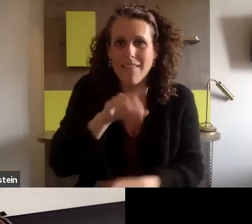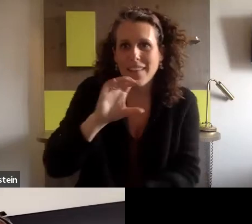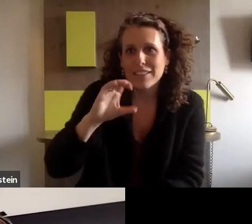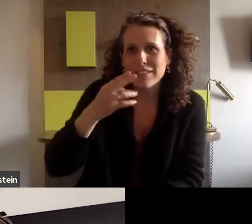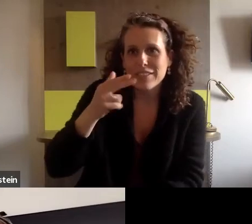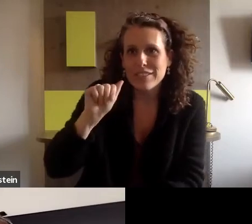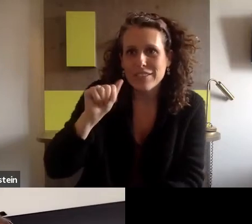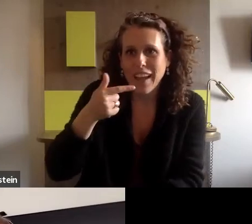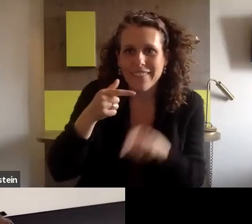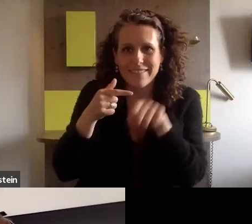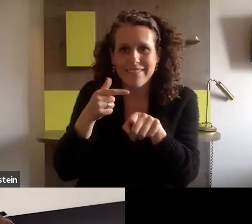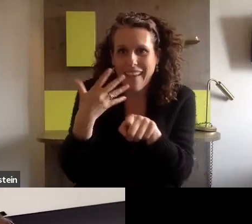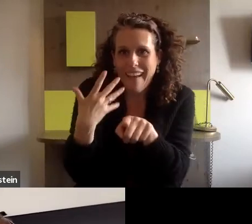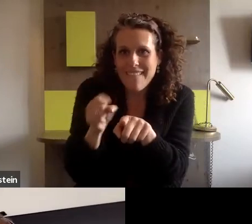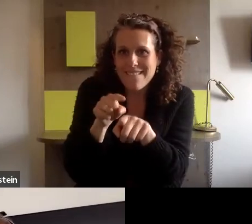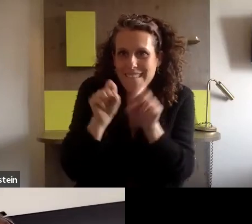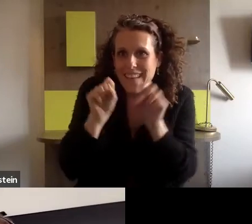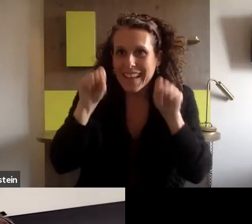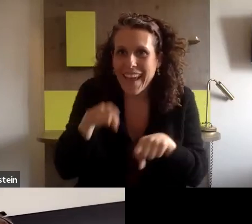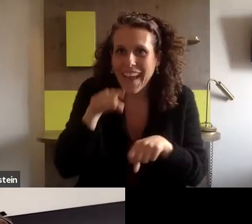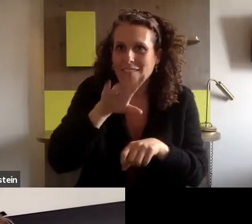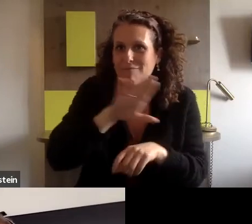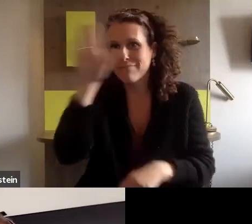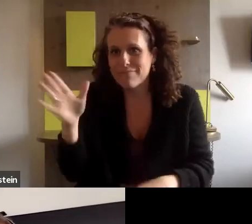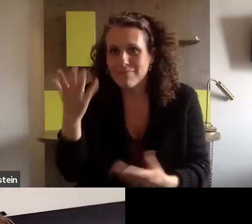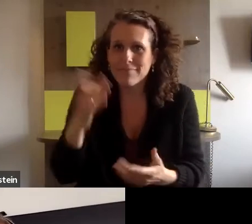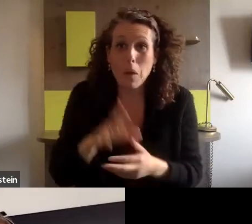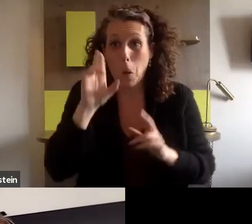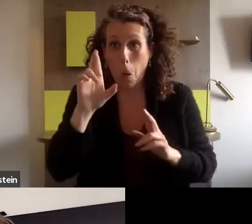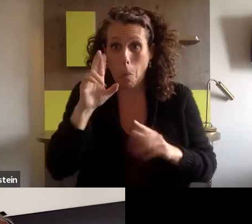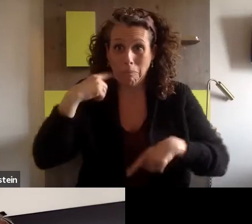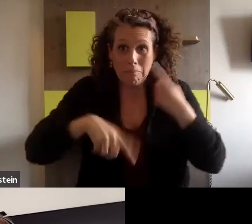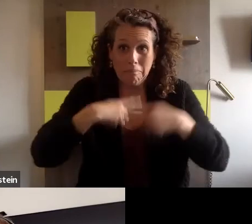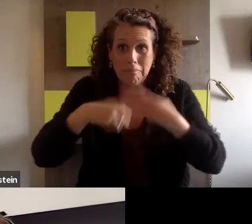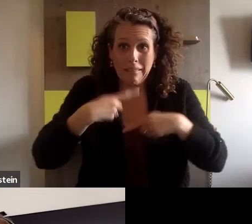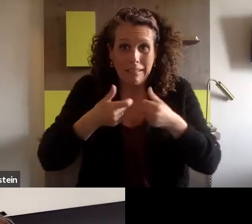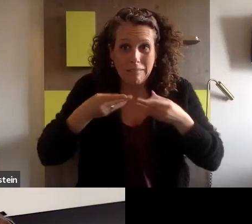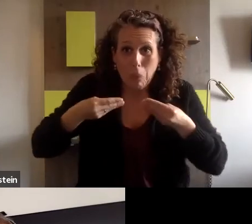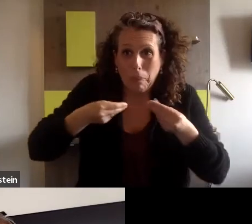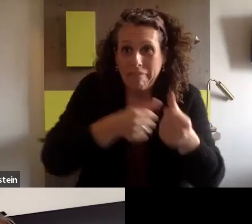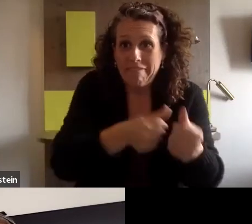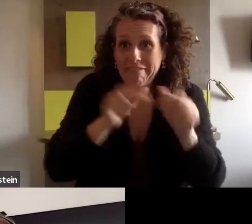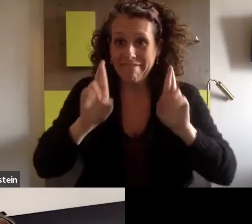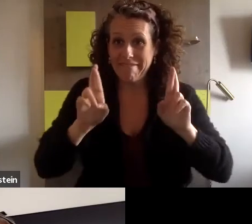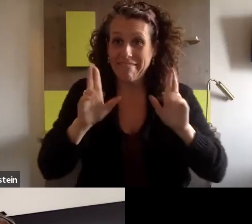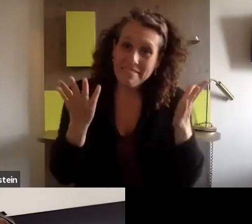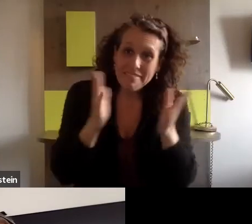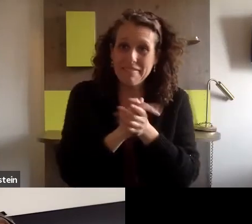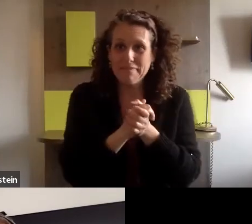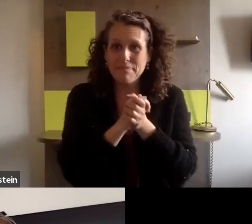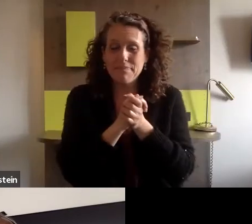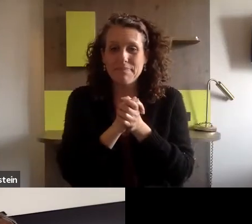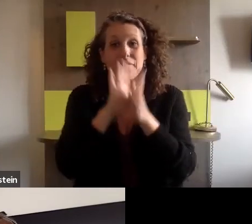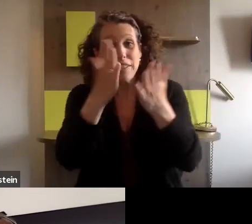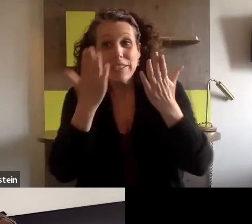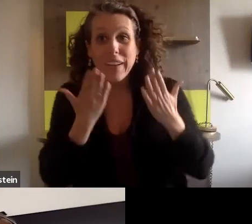okay at the moment, but you never know what will happen. Okay, so let's get round to